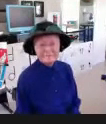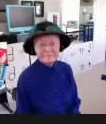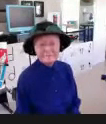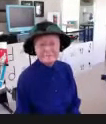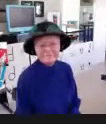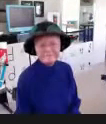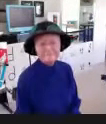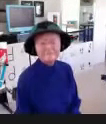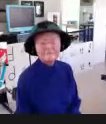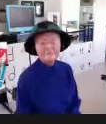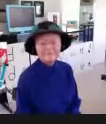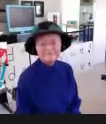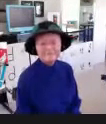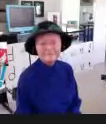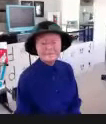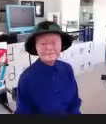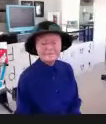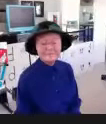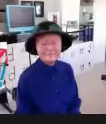myself.